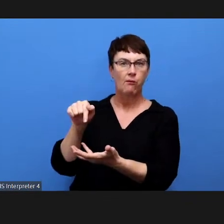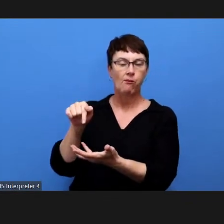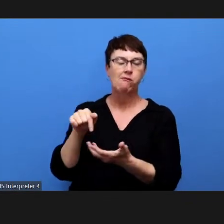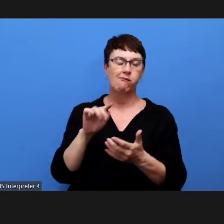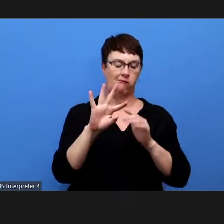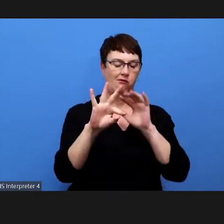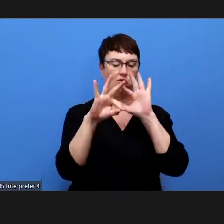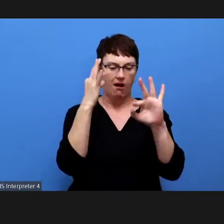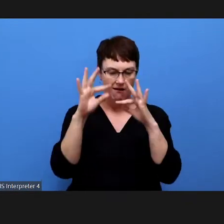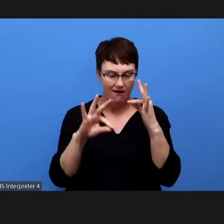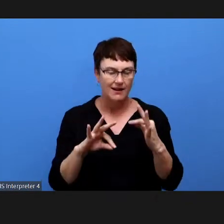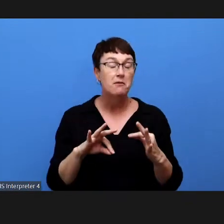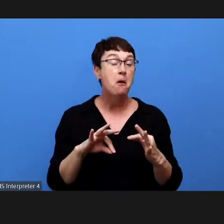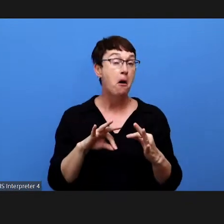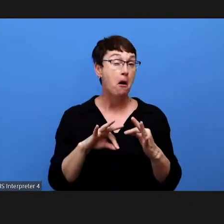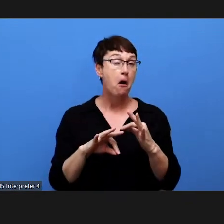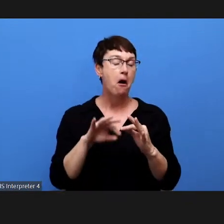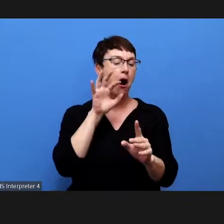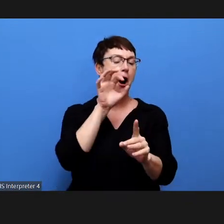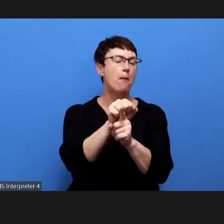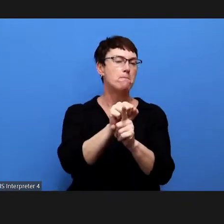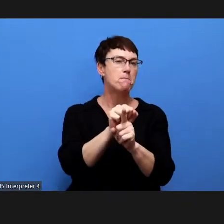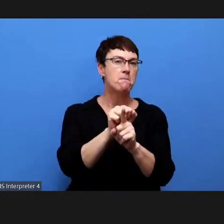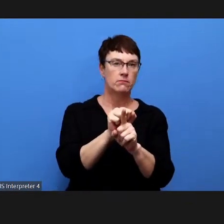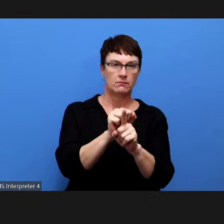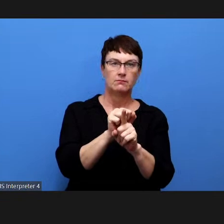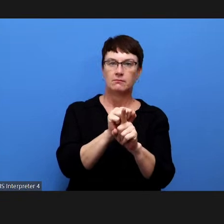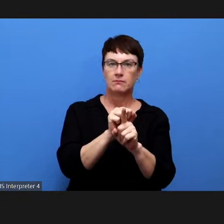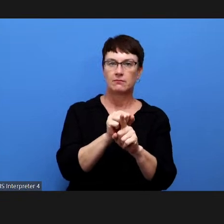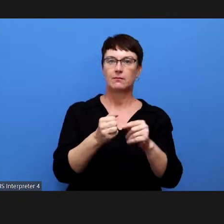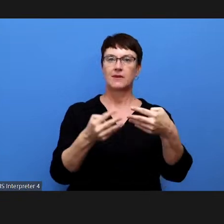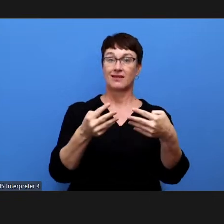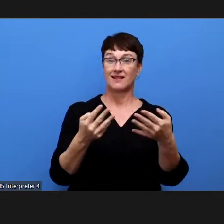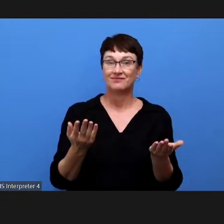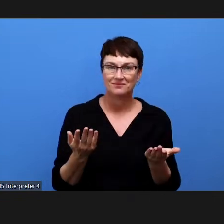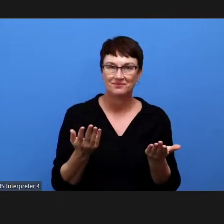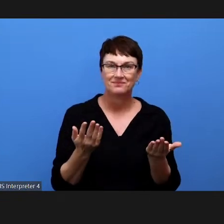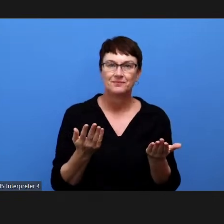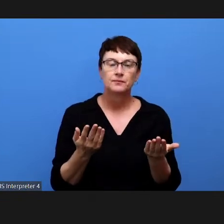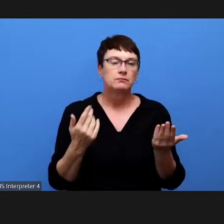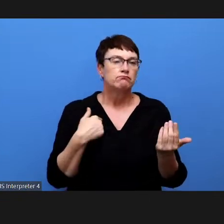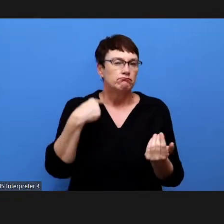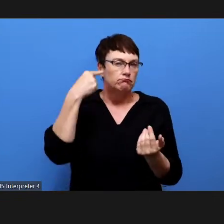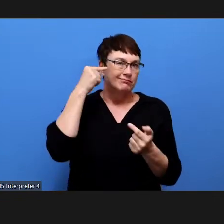order to scale up that on the continent worldwide.